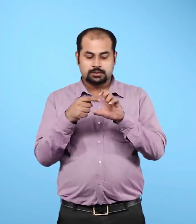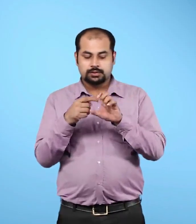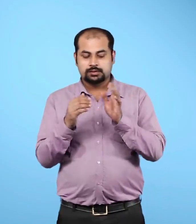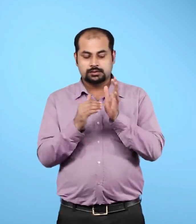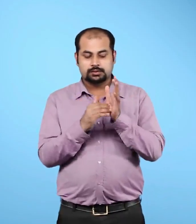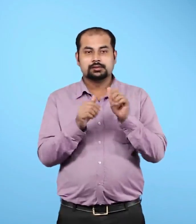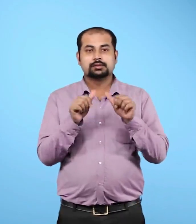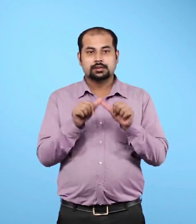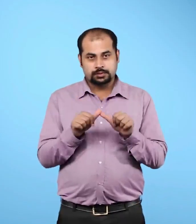storybooks